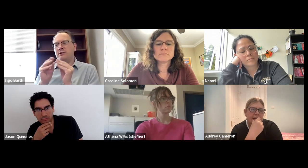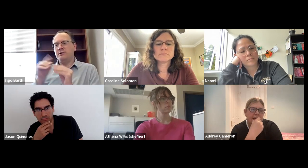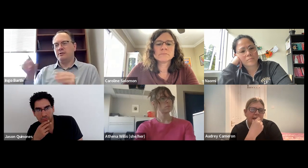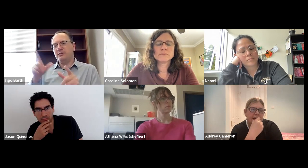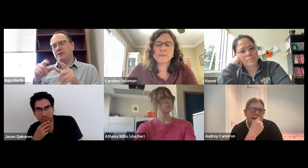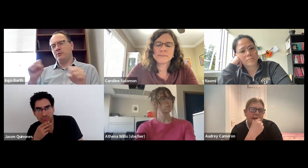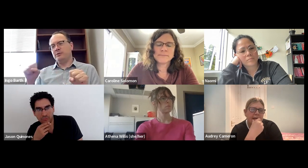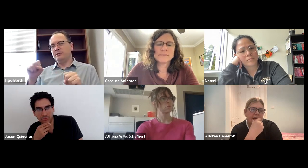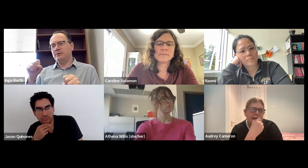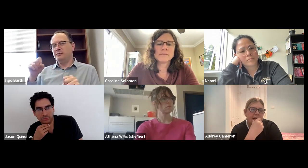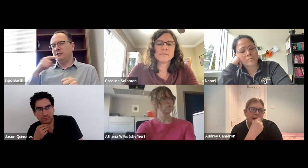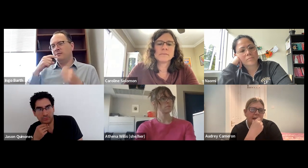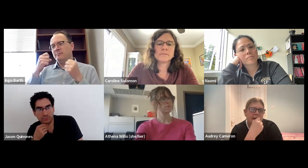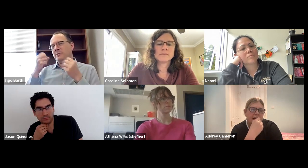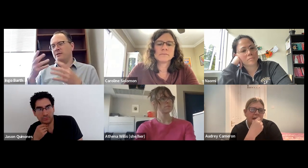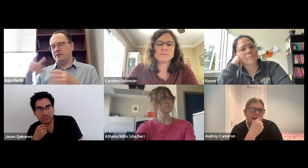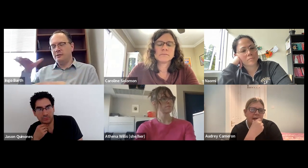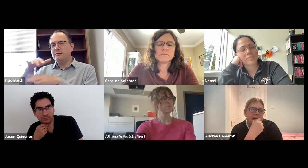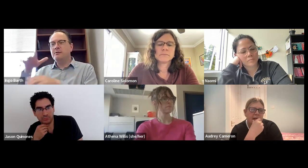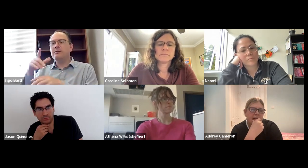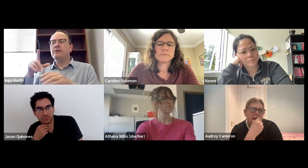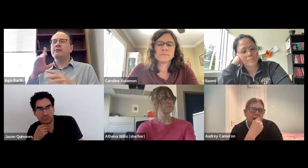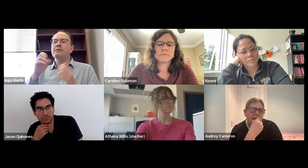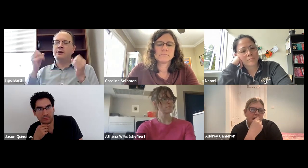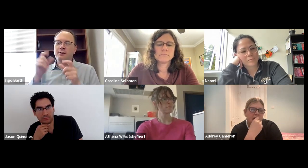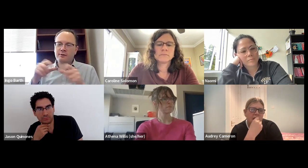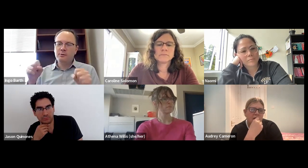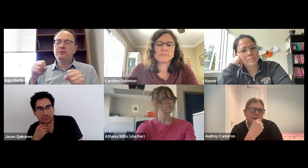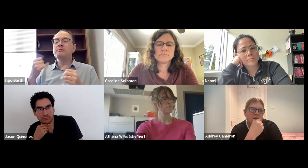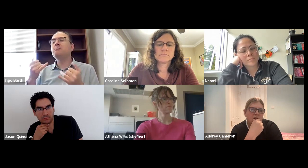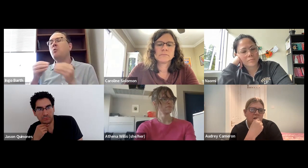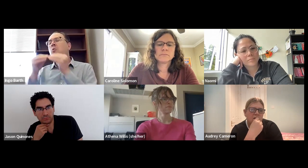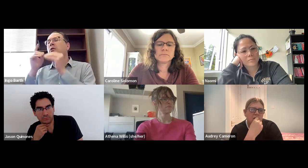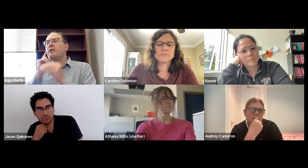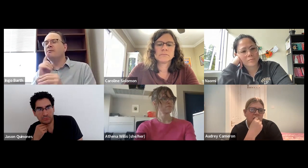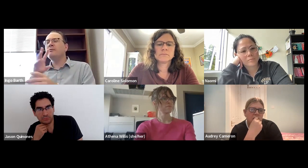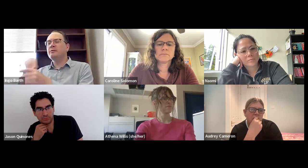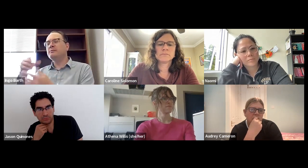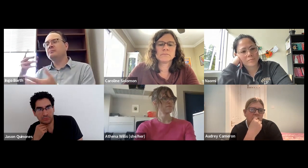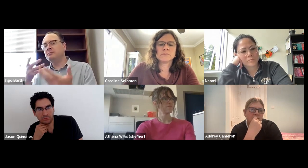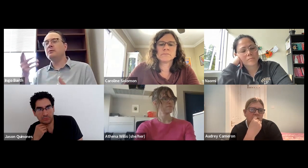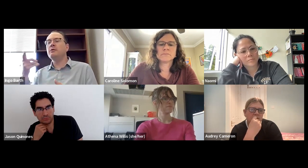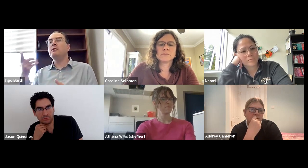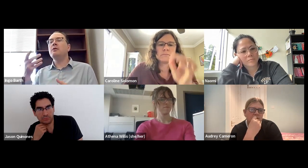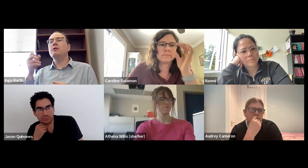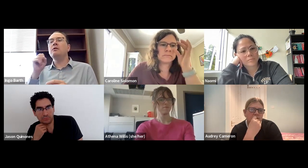And I think of the third one similar to the Tisler conference that happens with linguistics or their sign language conferences.